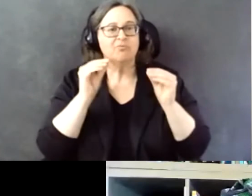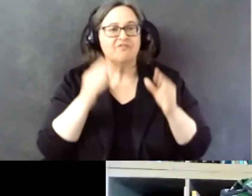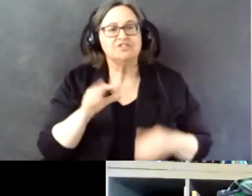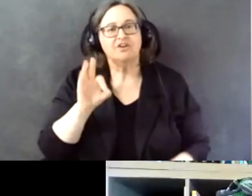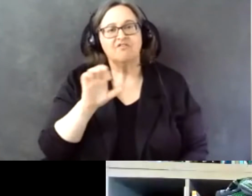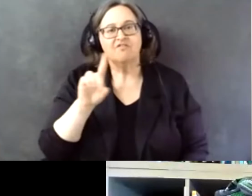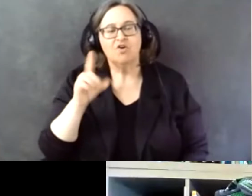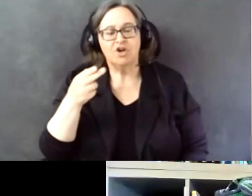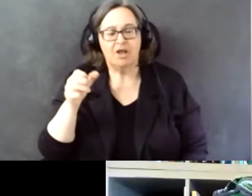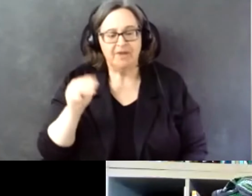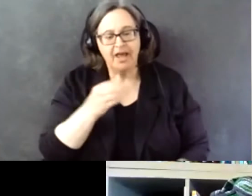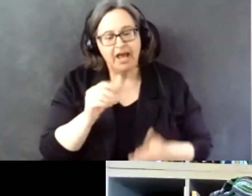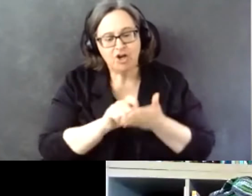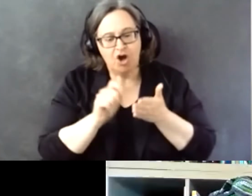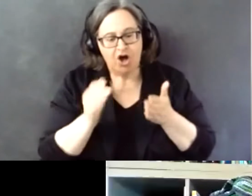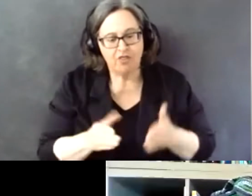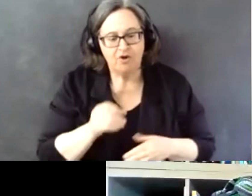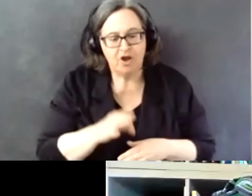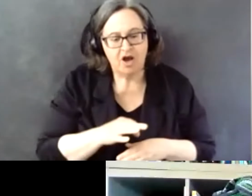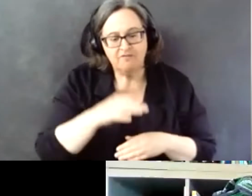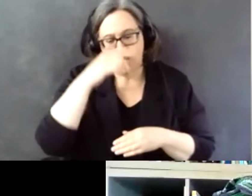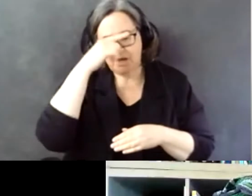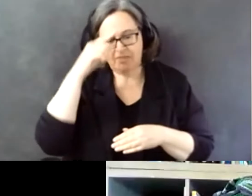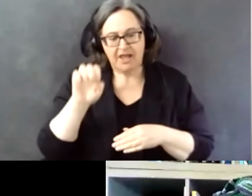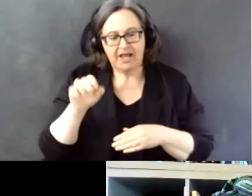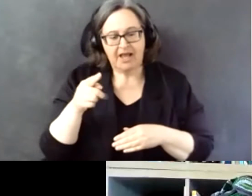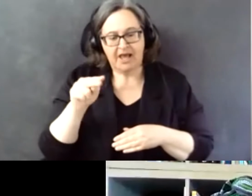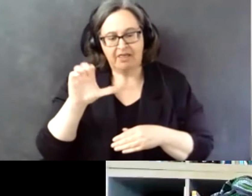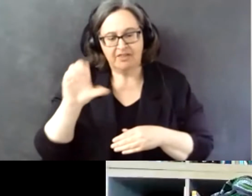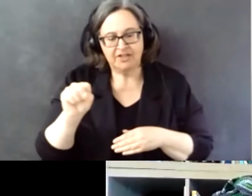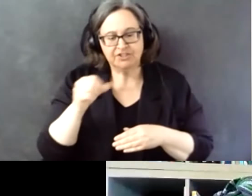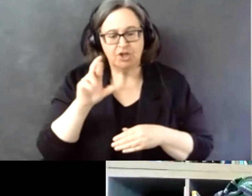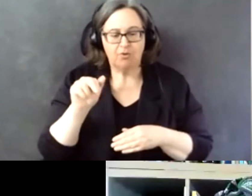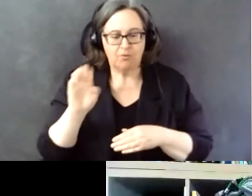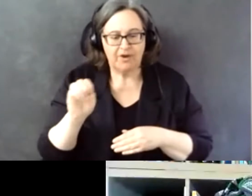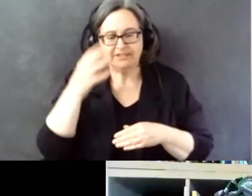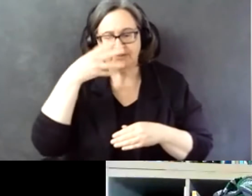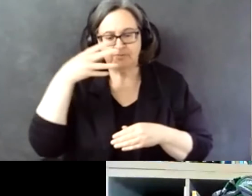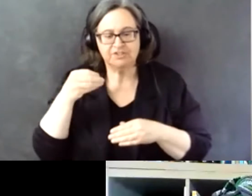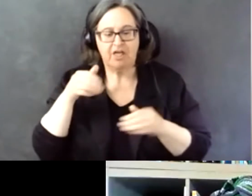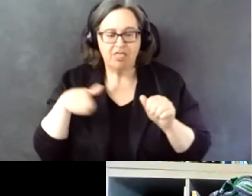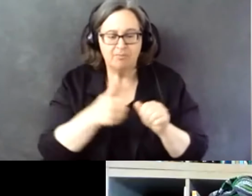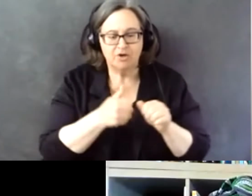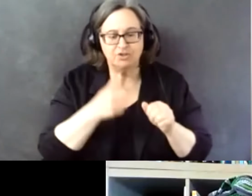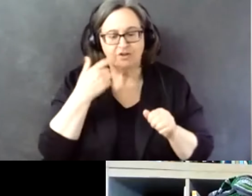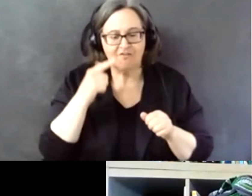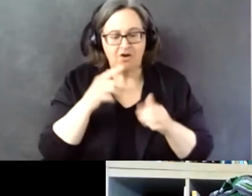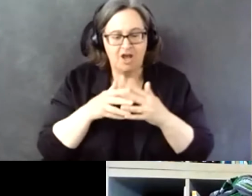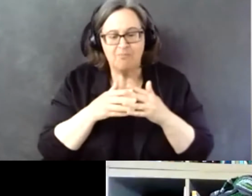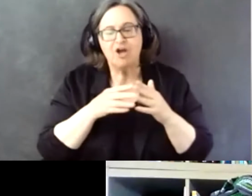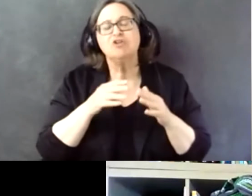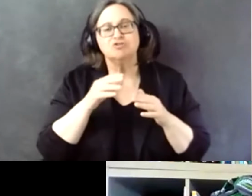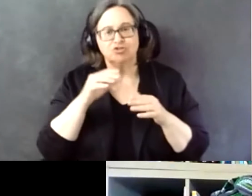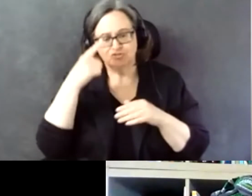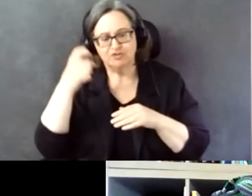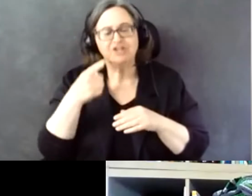immigration and the pursuit of the american dream co-host of faq nyc co-host of what's for us pod and a frequent commentator